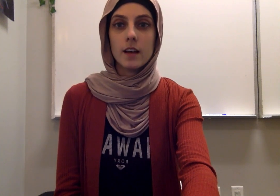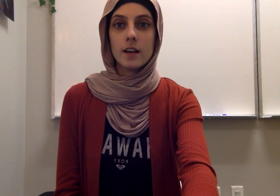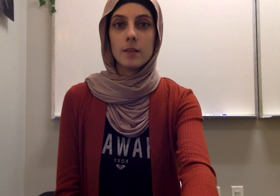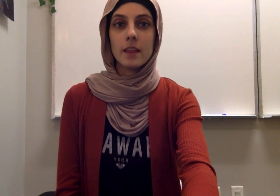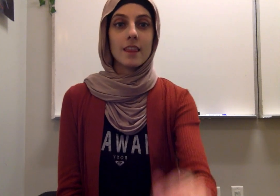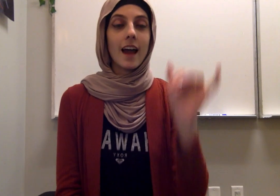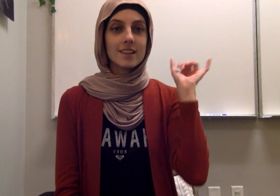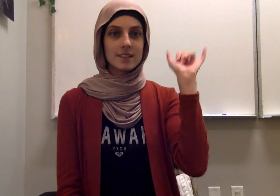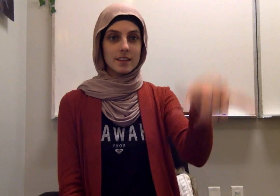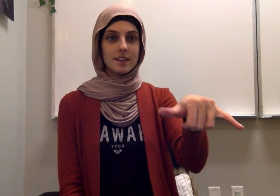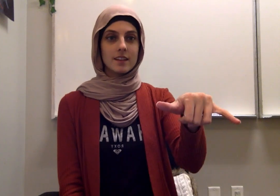That,